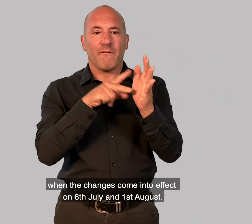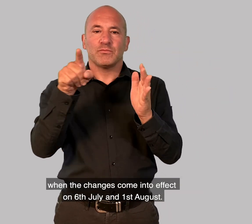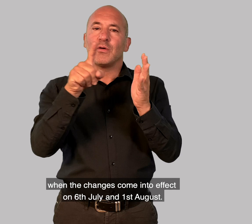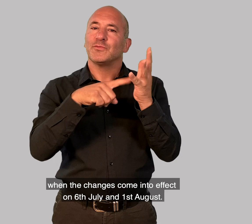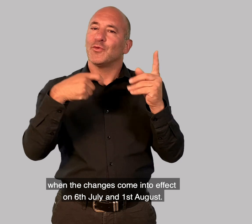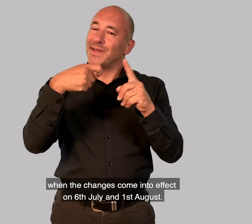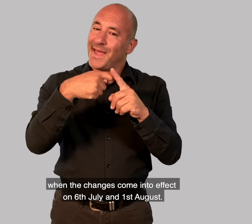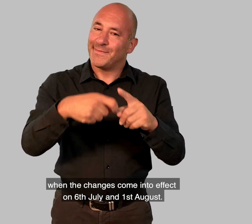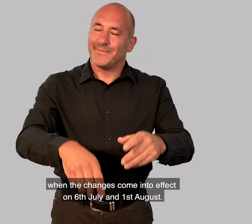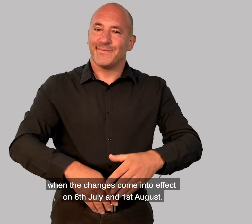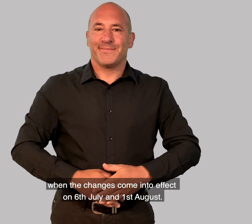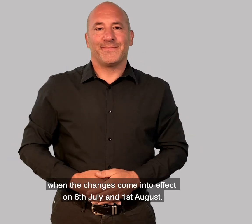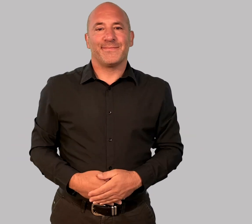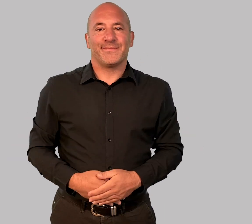1st of August.